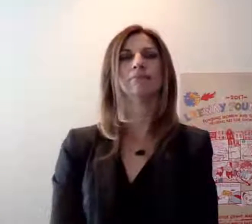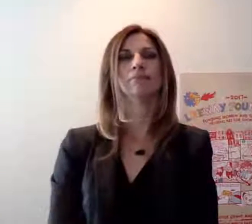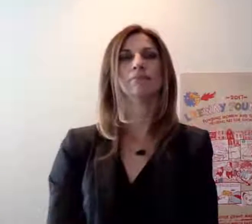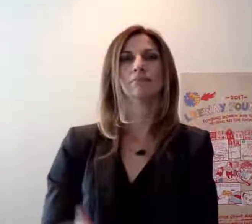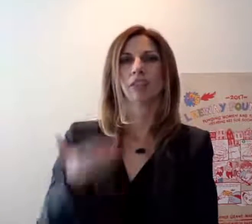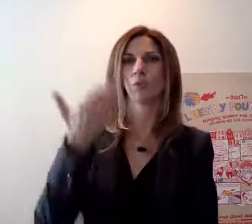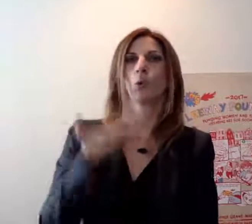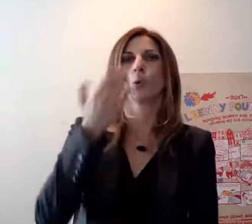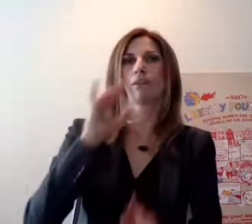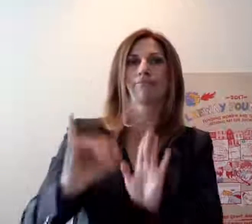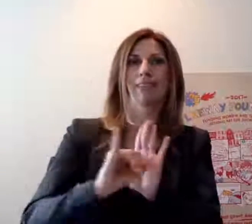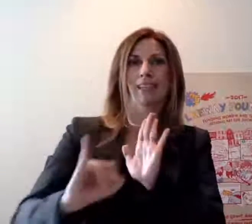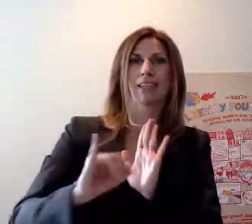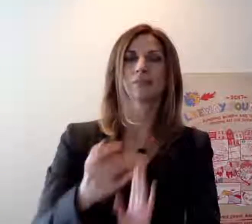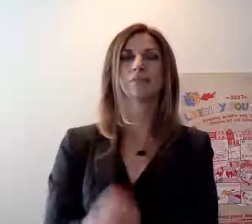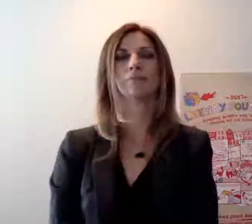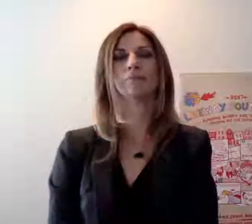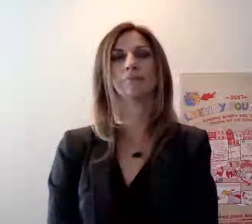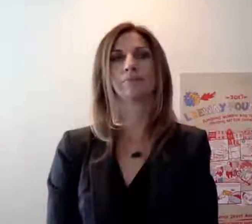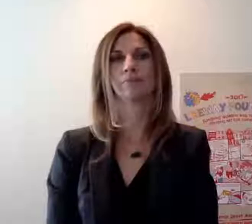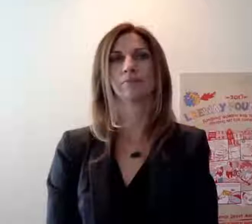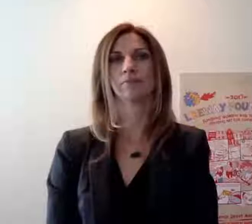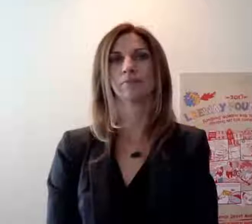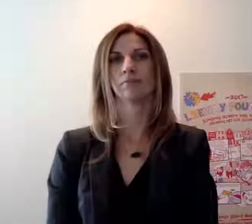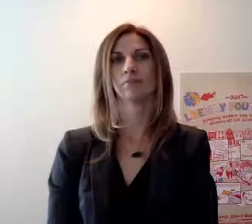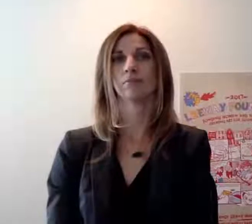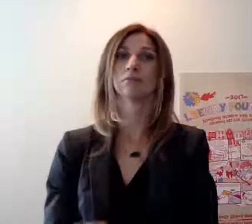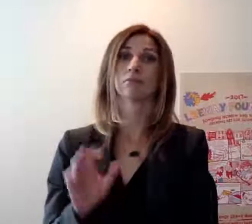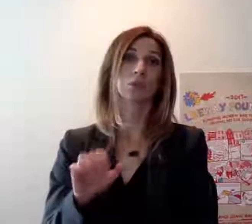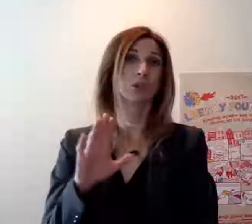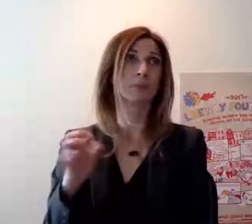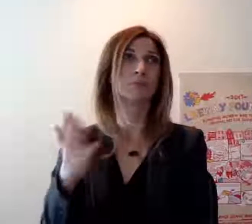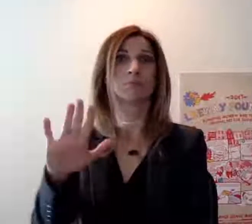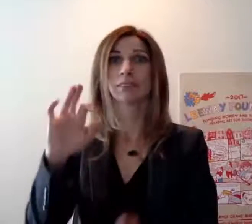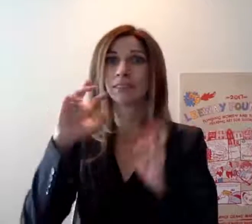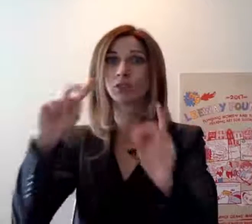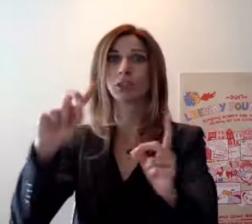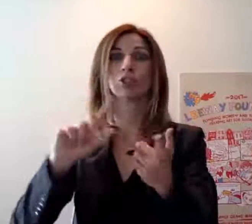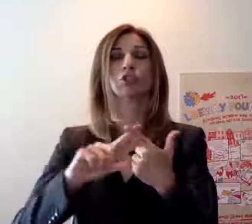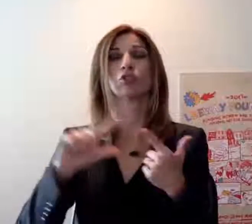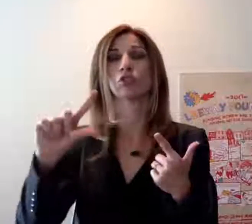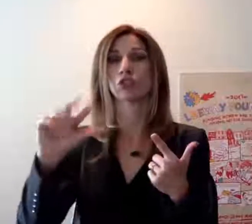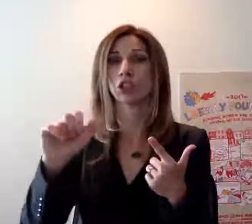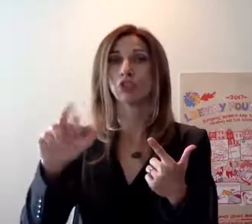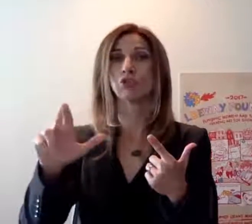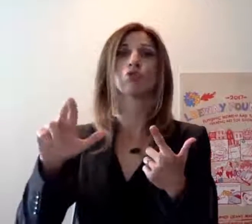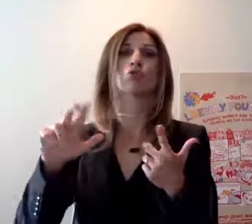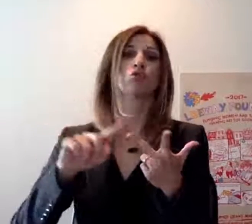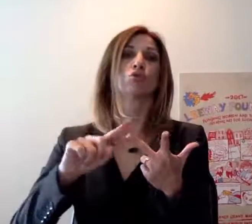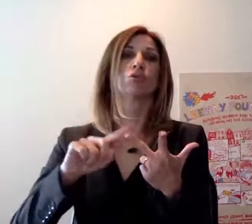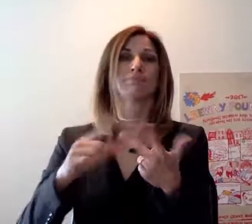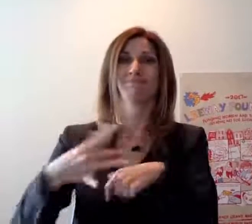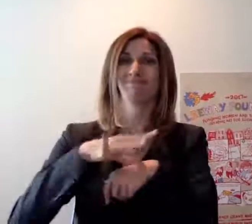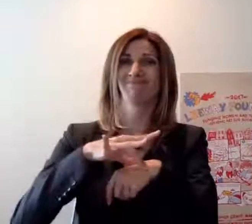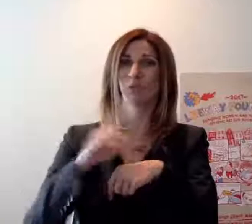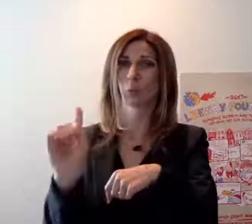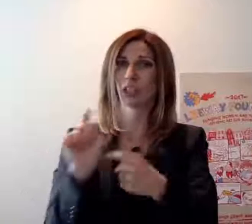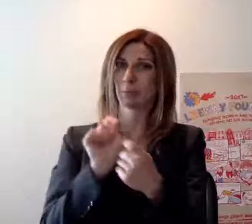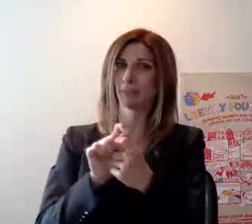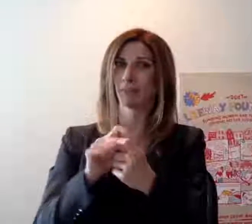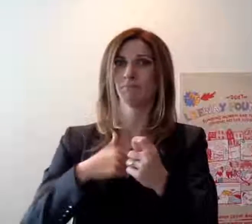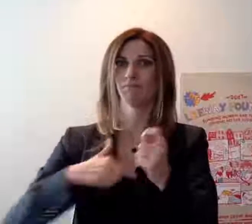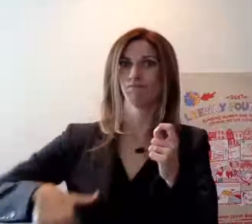your identity. So it can be your education, gender, it can be geography of like what neighborhood in